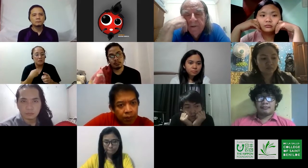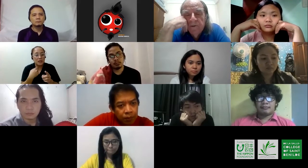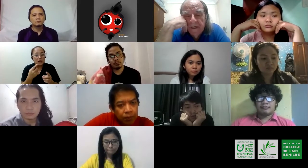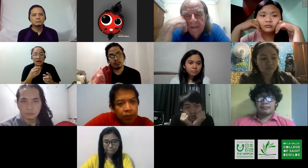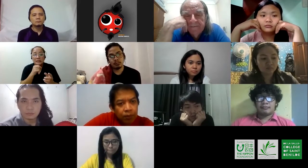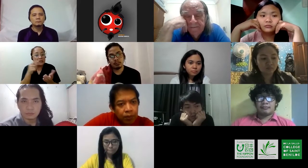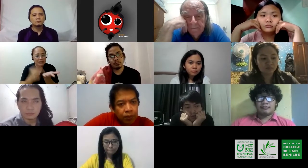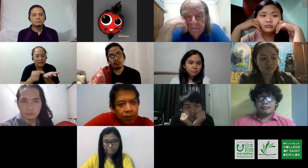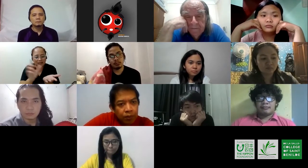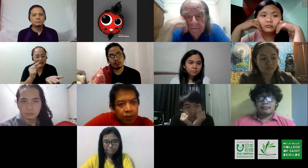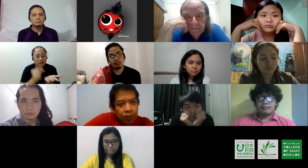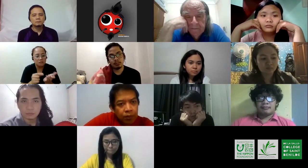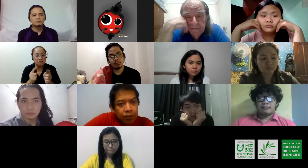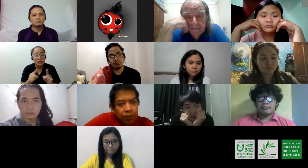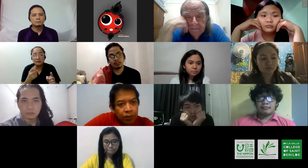Tuesday.